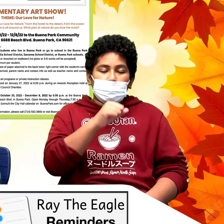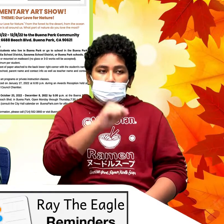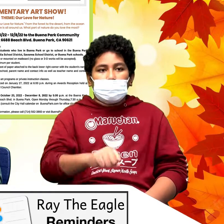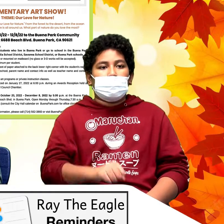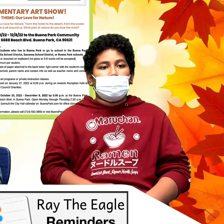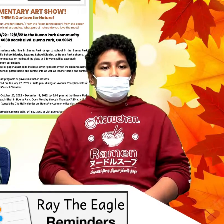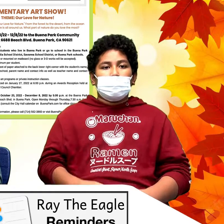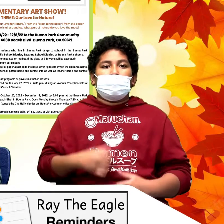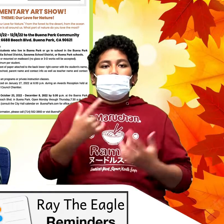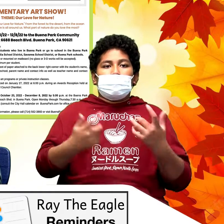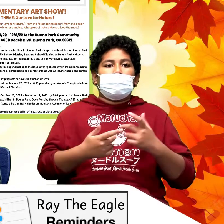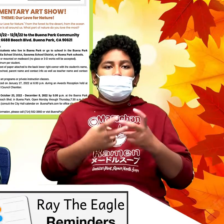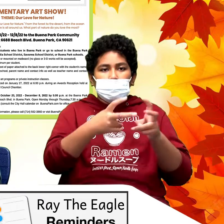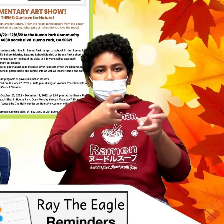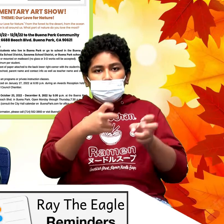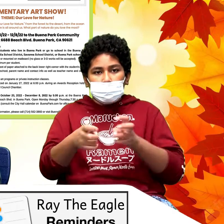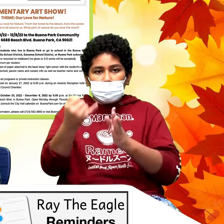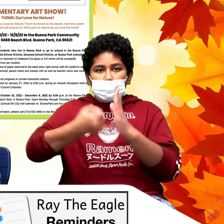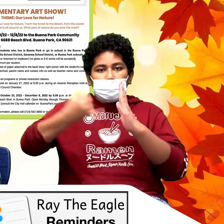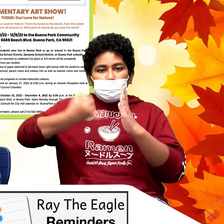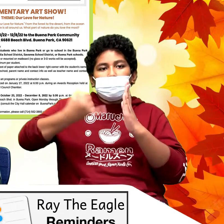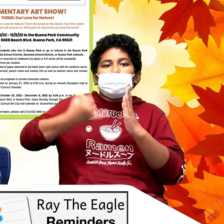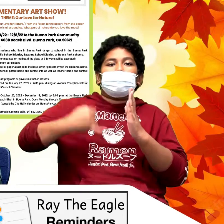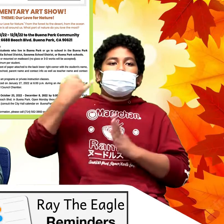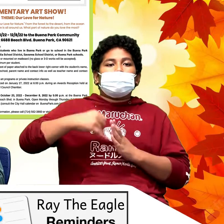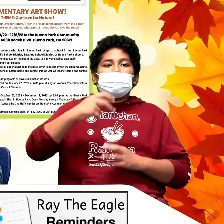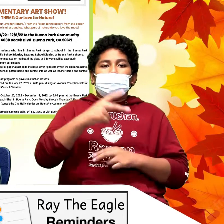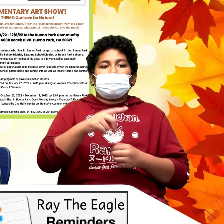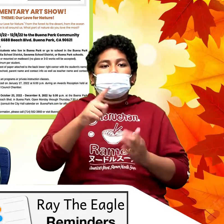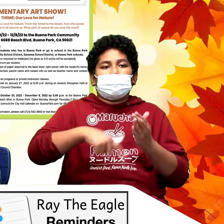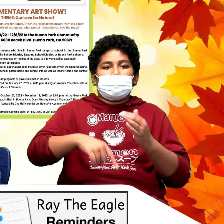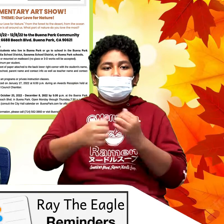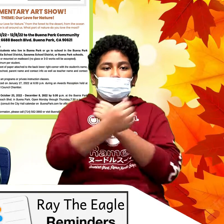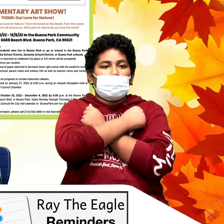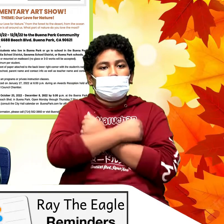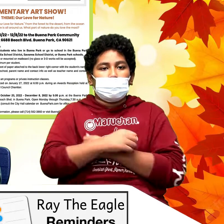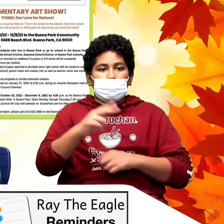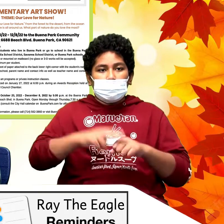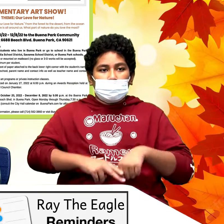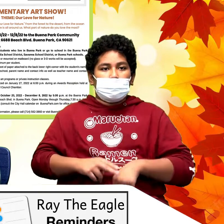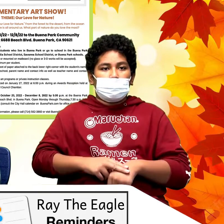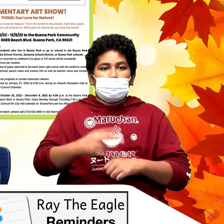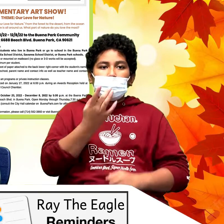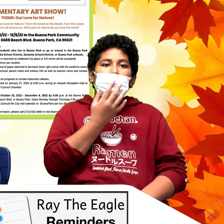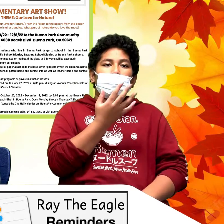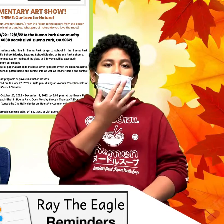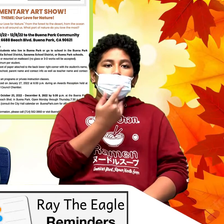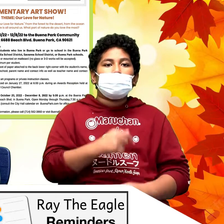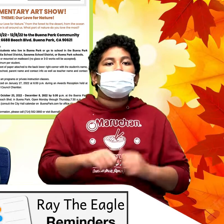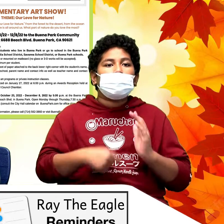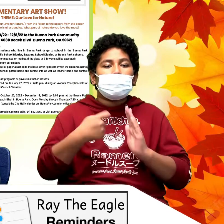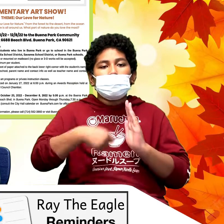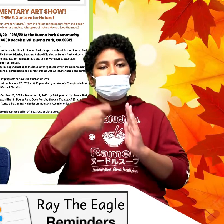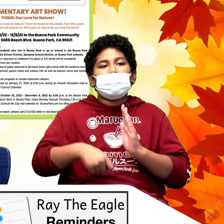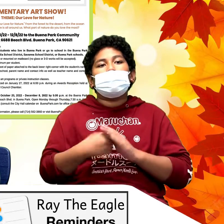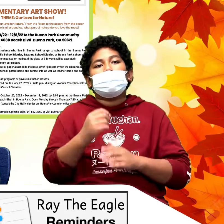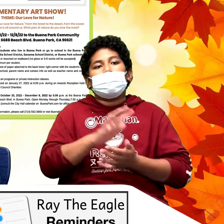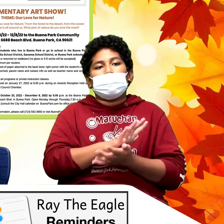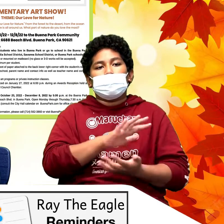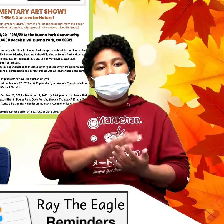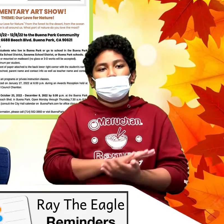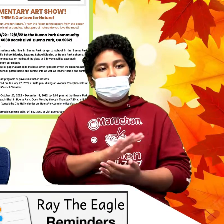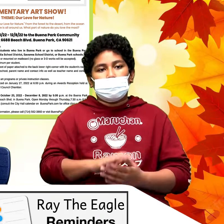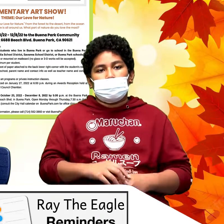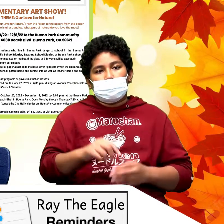Create art that displays your love of nature by using crayons, paper, markers,